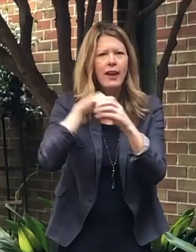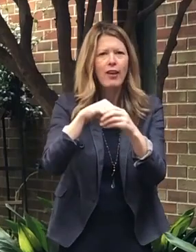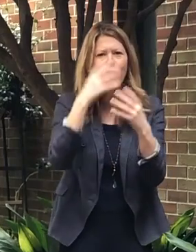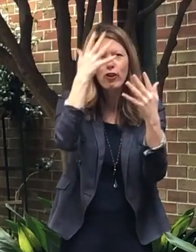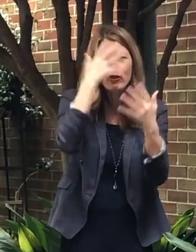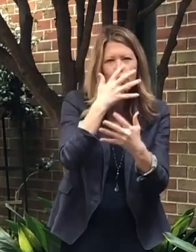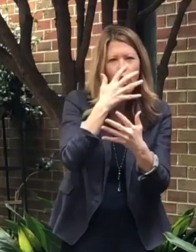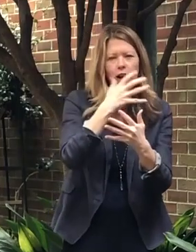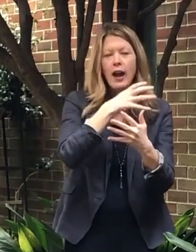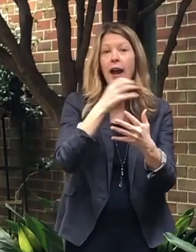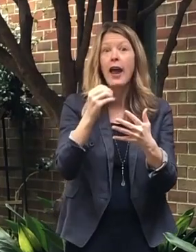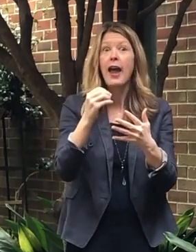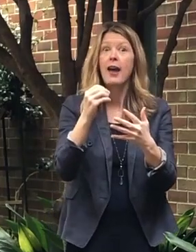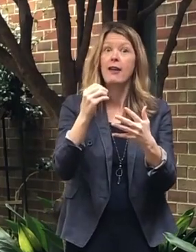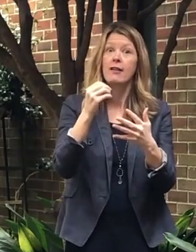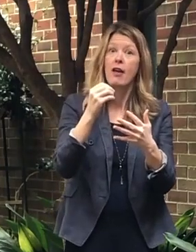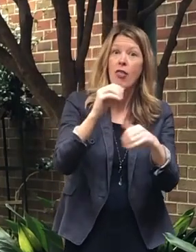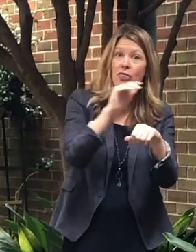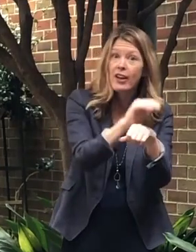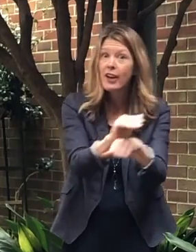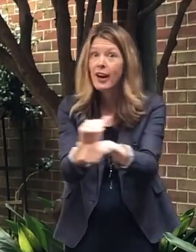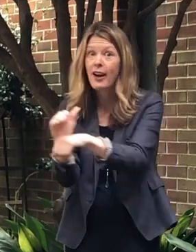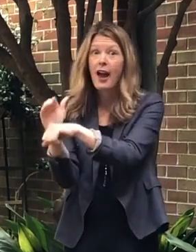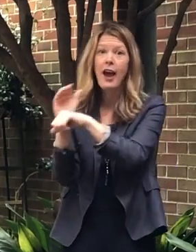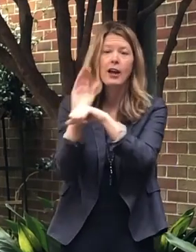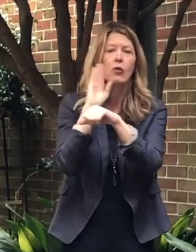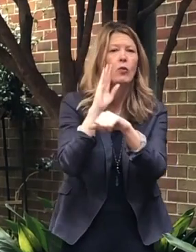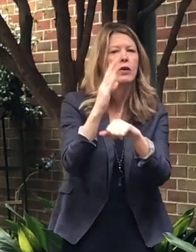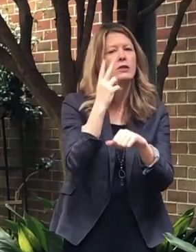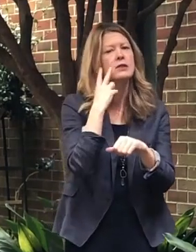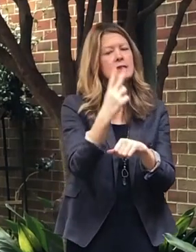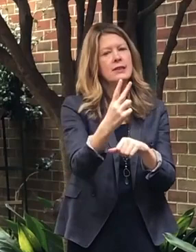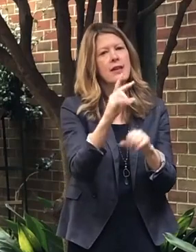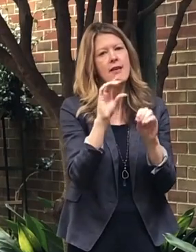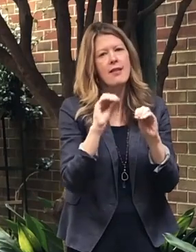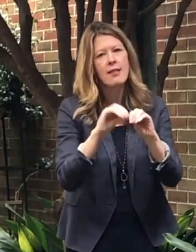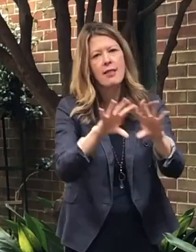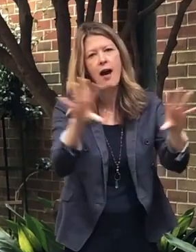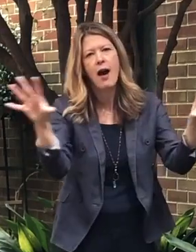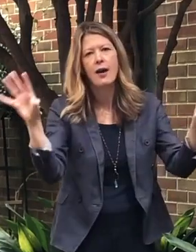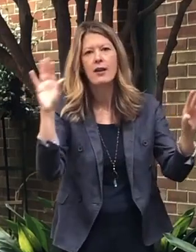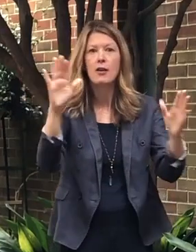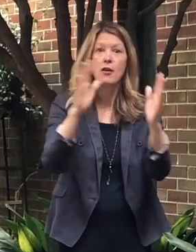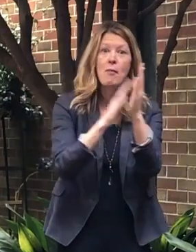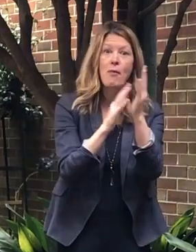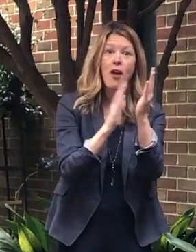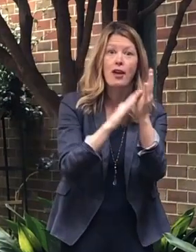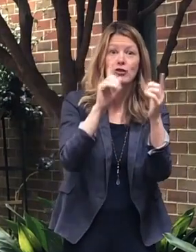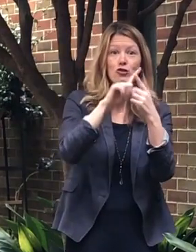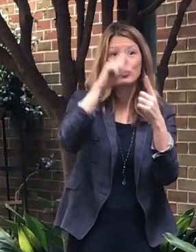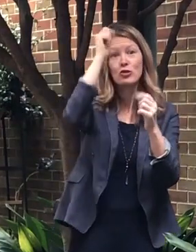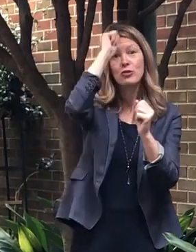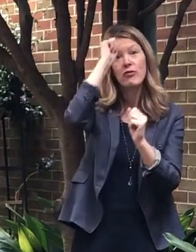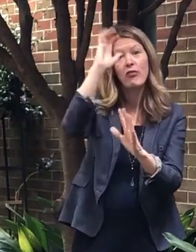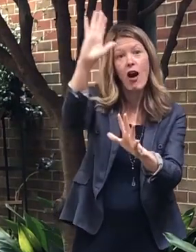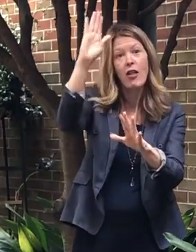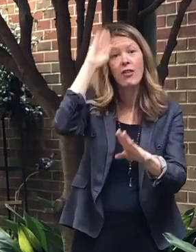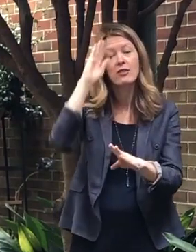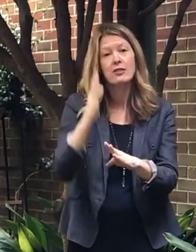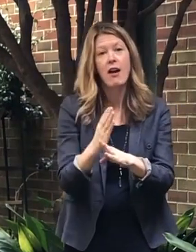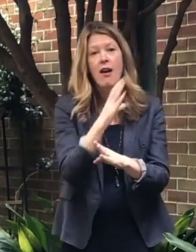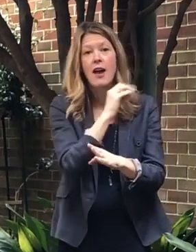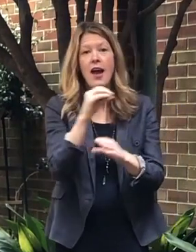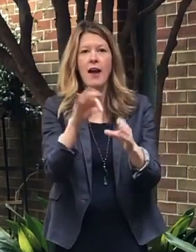the night. Praise Father, Son, and Spirit